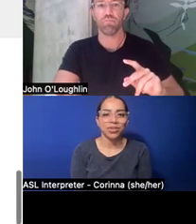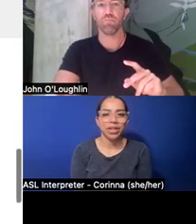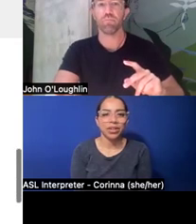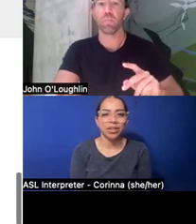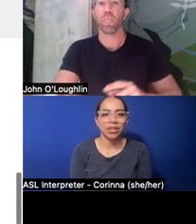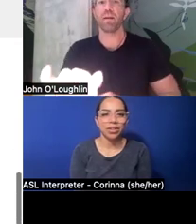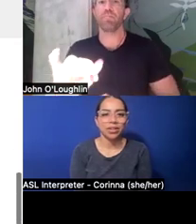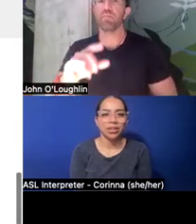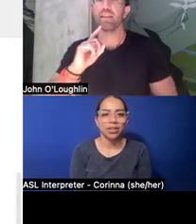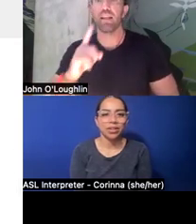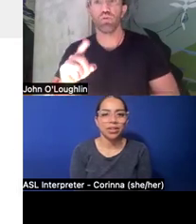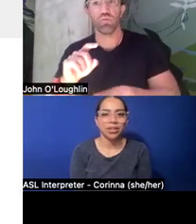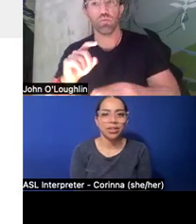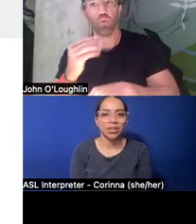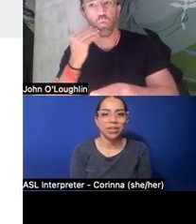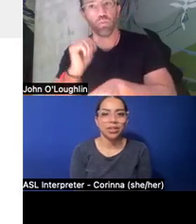All right.